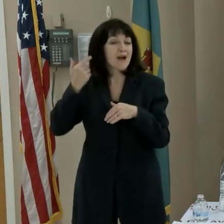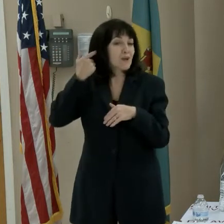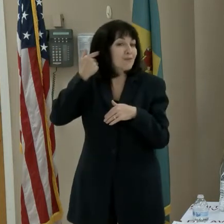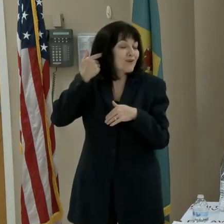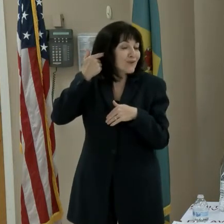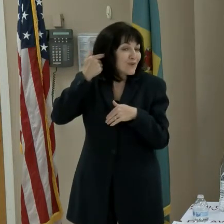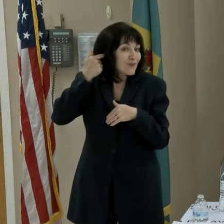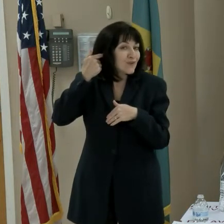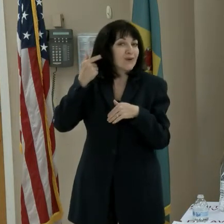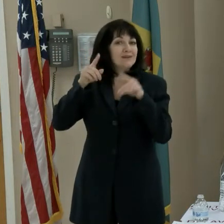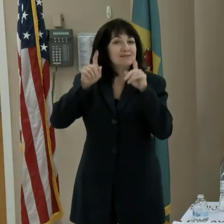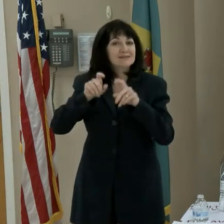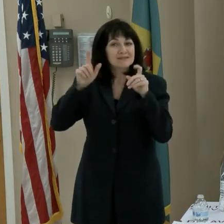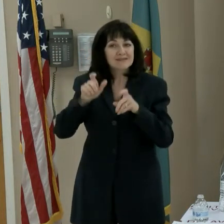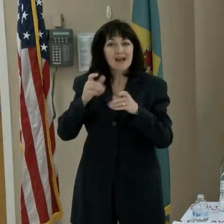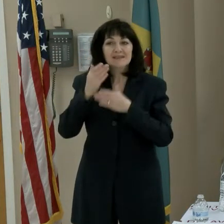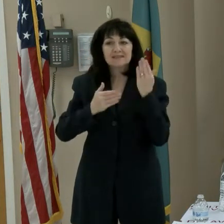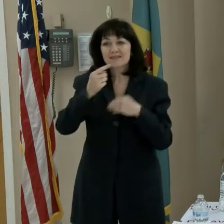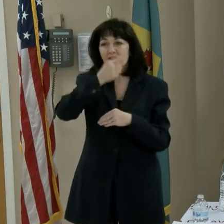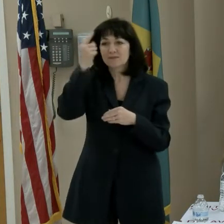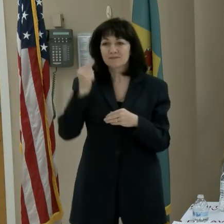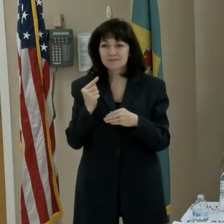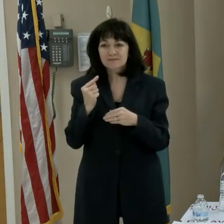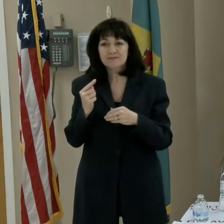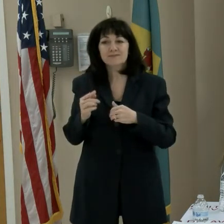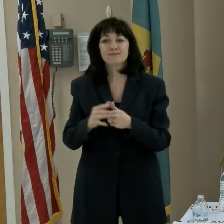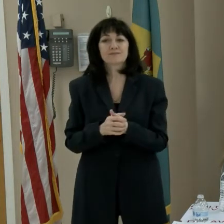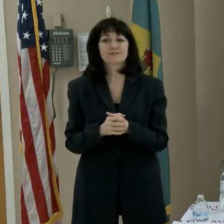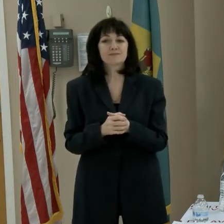ones. They all work. Yeah. And